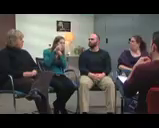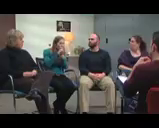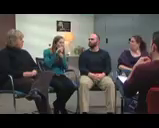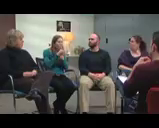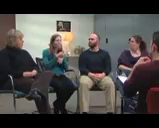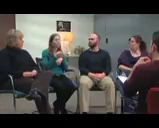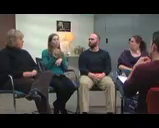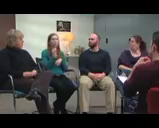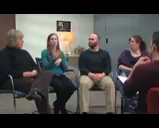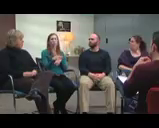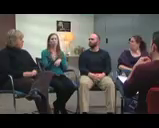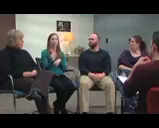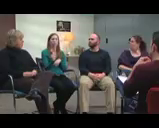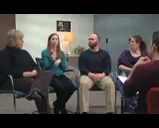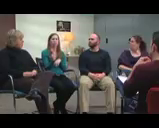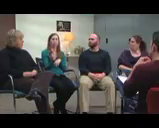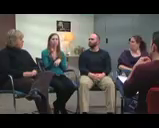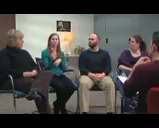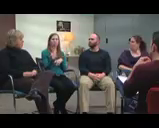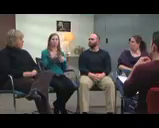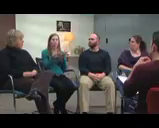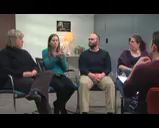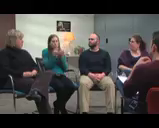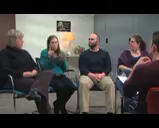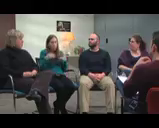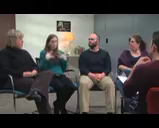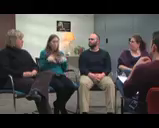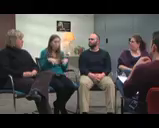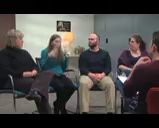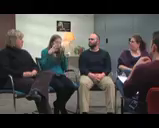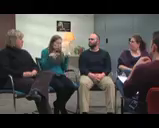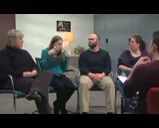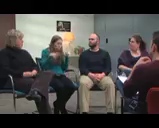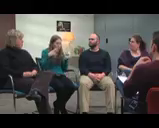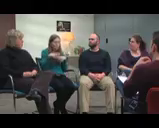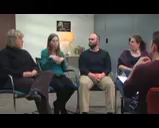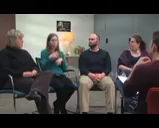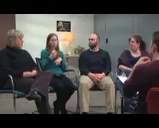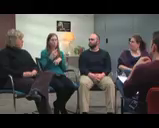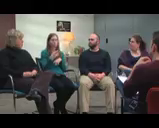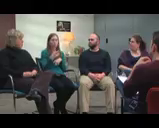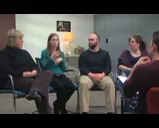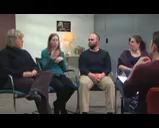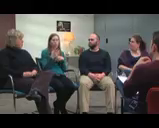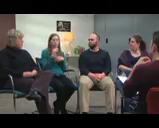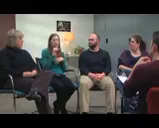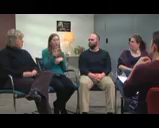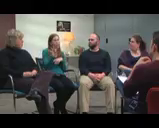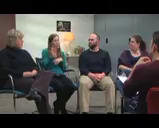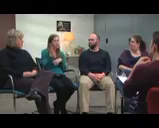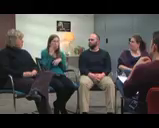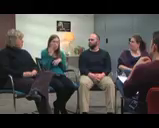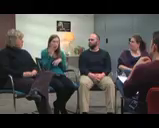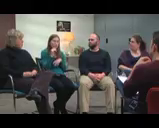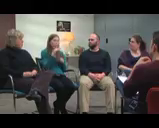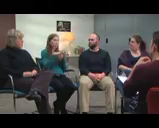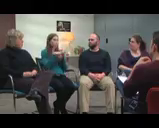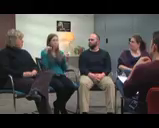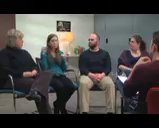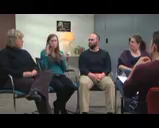irritable, maybe flying off the handle, maybe really withdrawn or depressed, crying a lot, not leaving the house or getting out of bed,